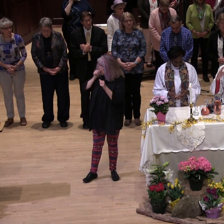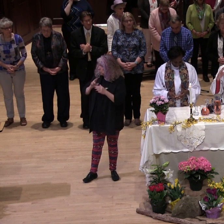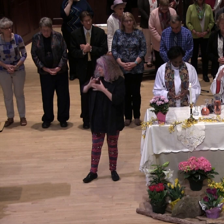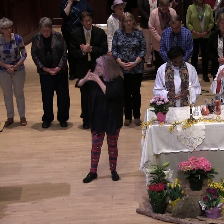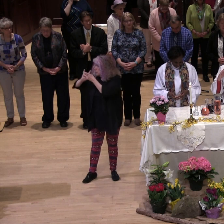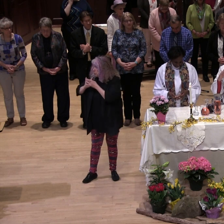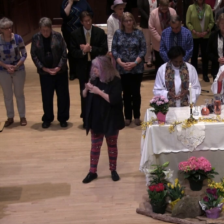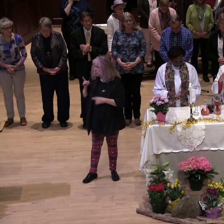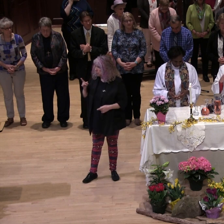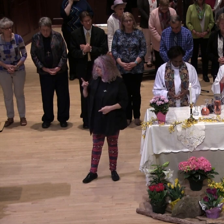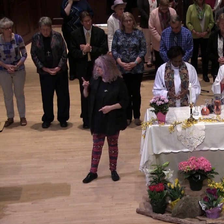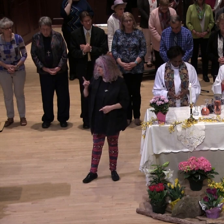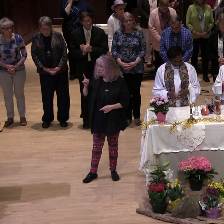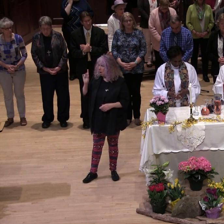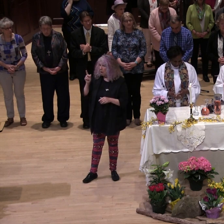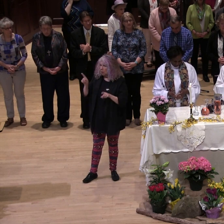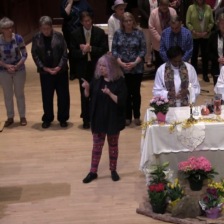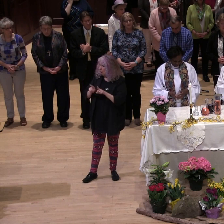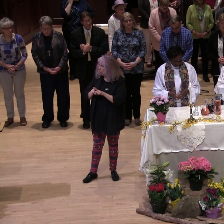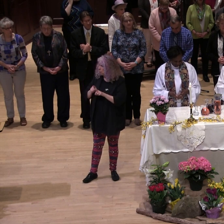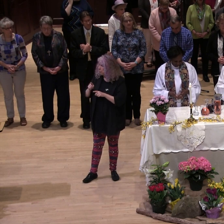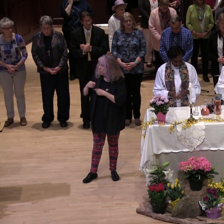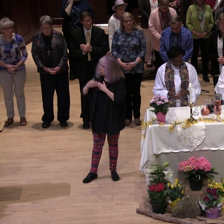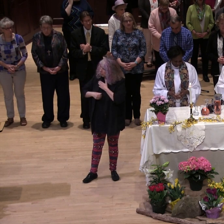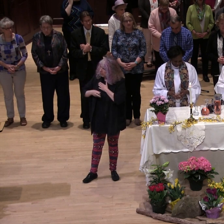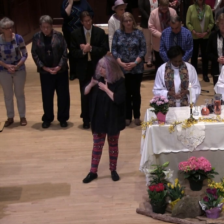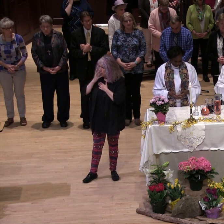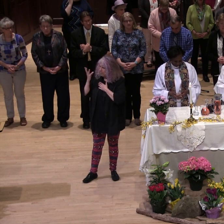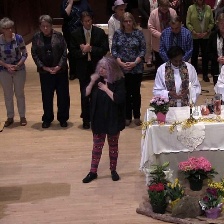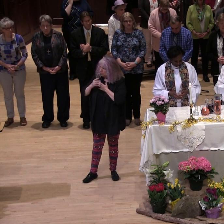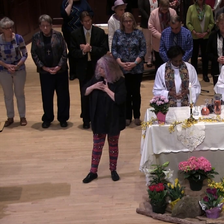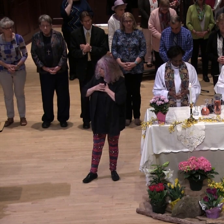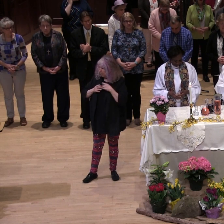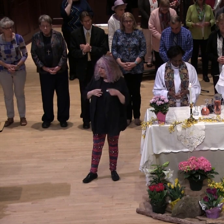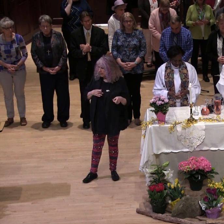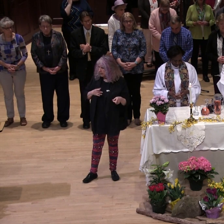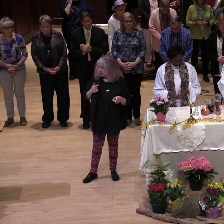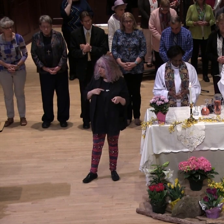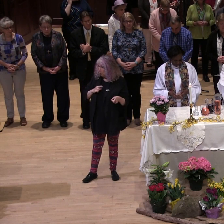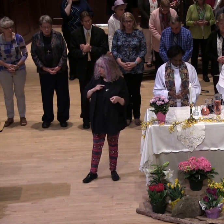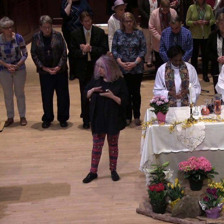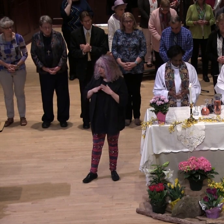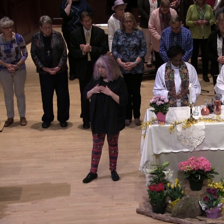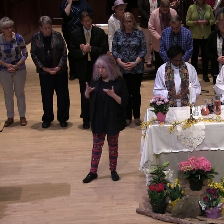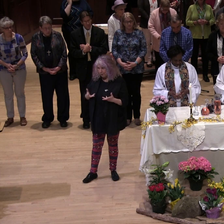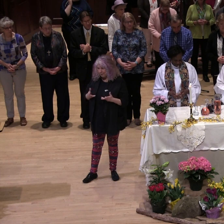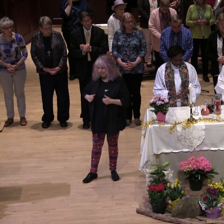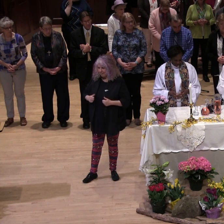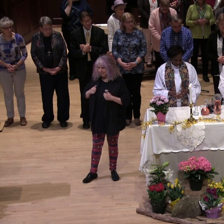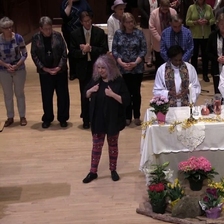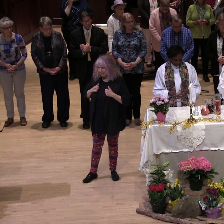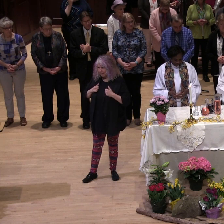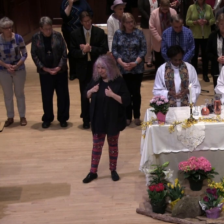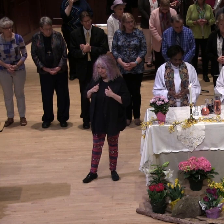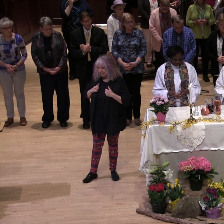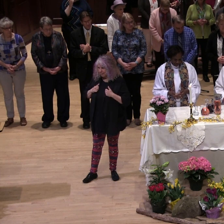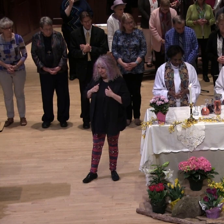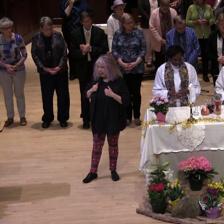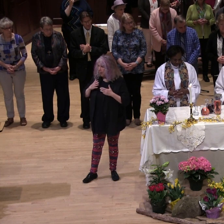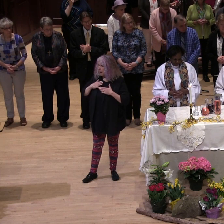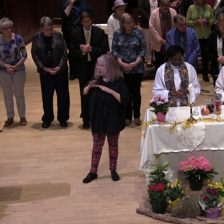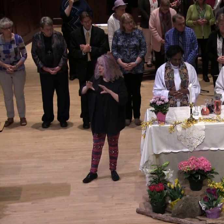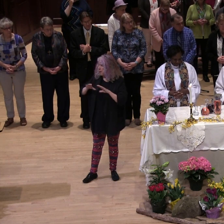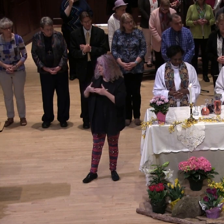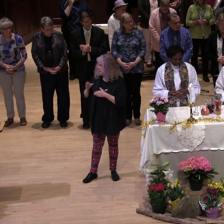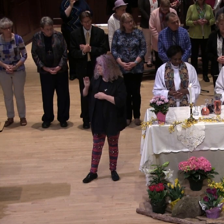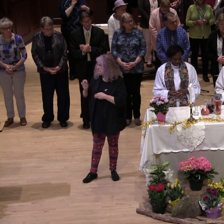you, along with the gifts of bread and wine that come from this beautiful planet, and we become the living body of